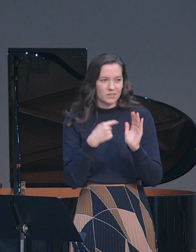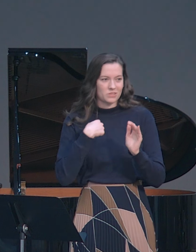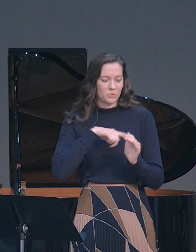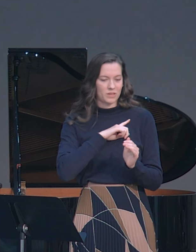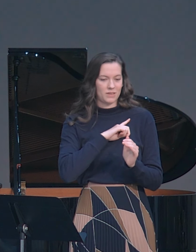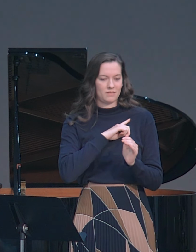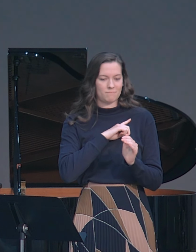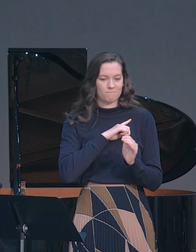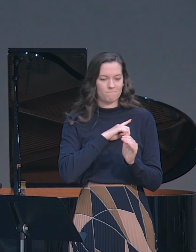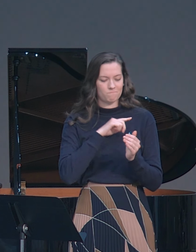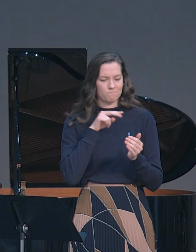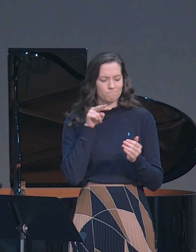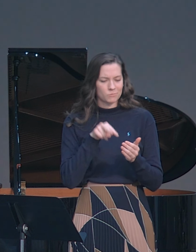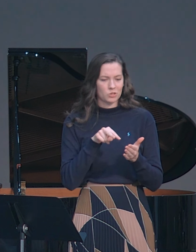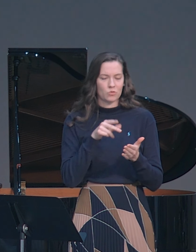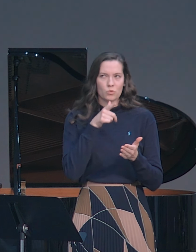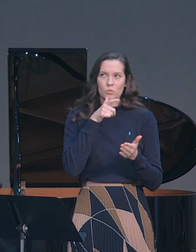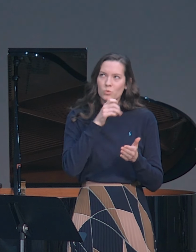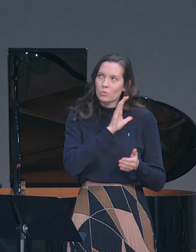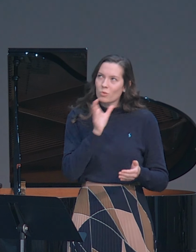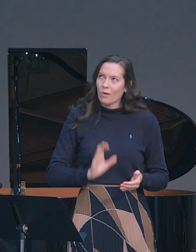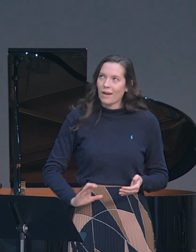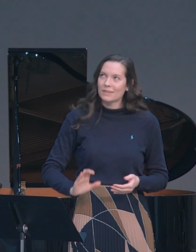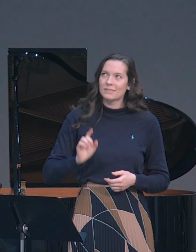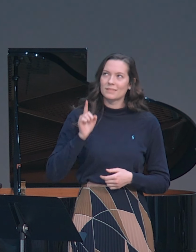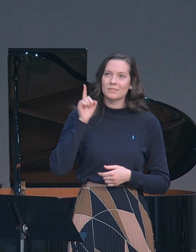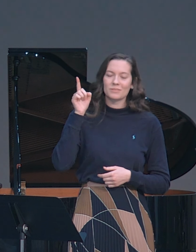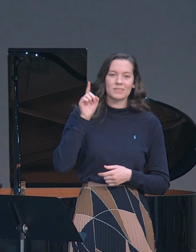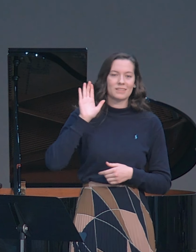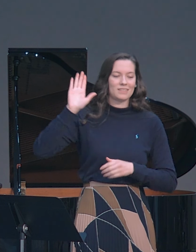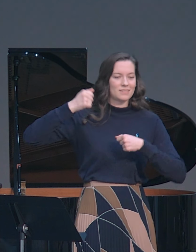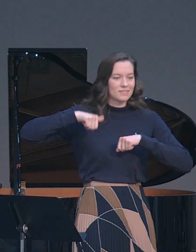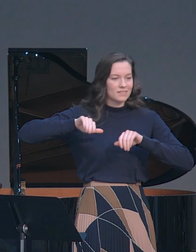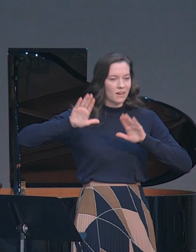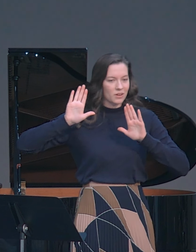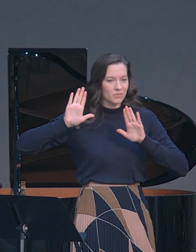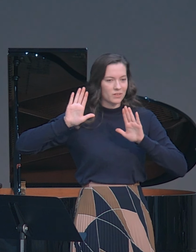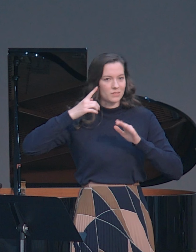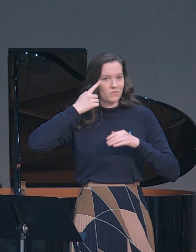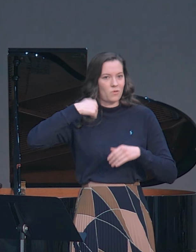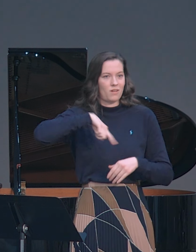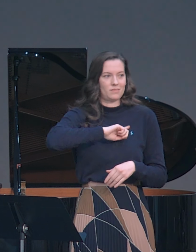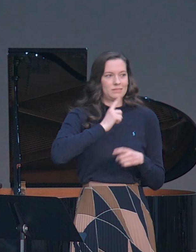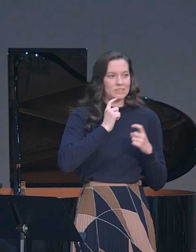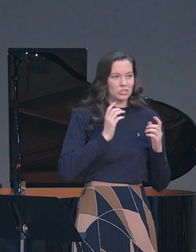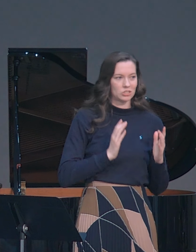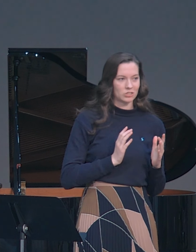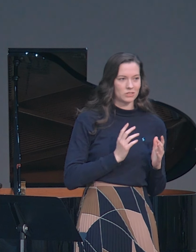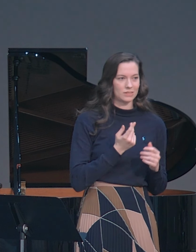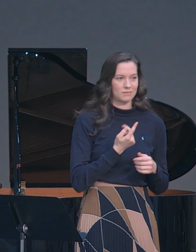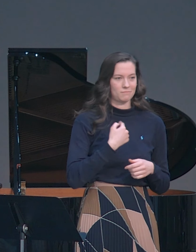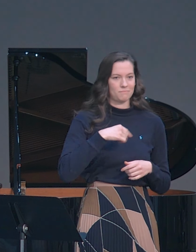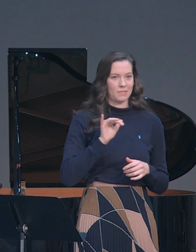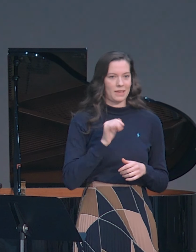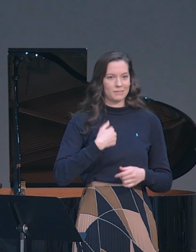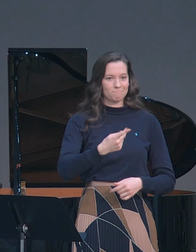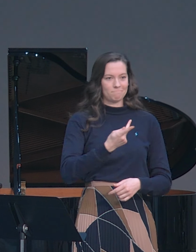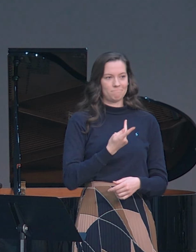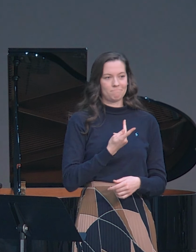is and the sacrifice he has done on behalf of sinners like me and you.